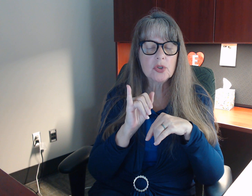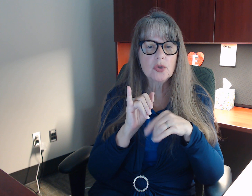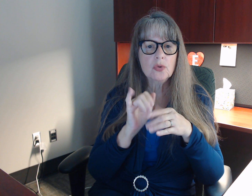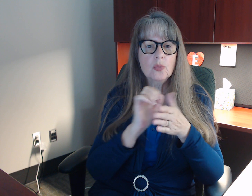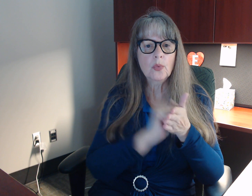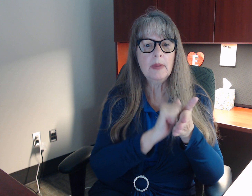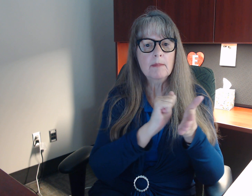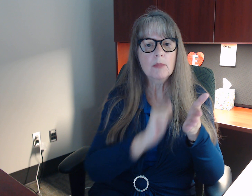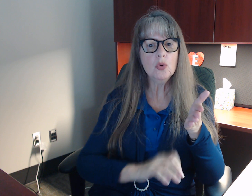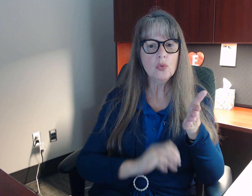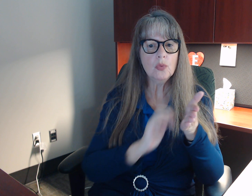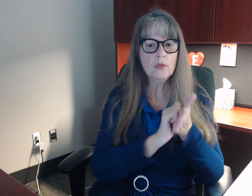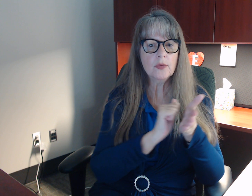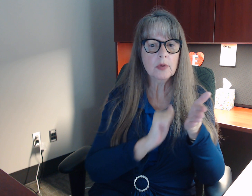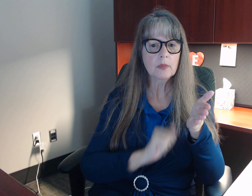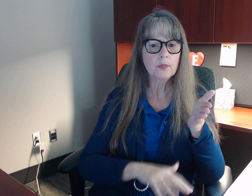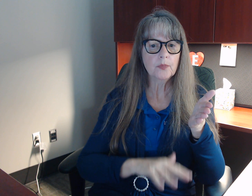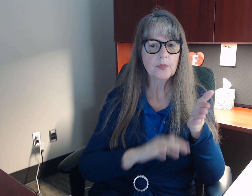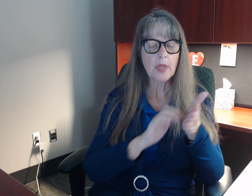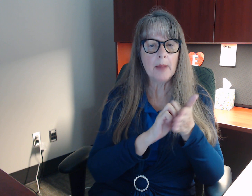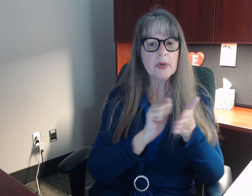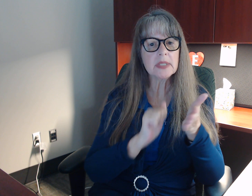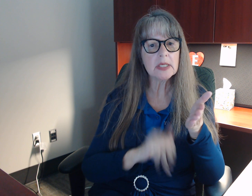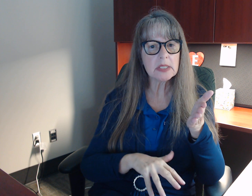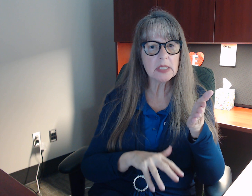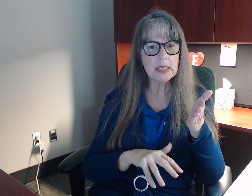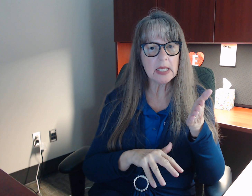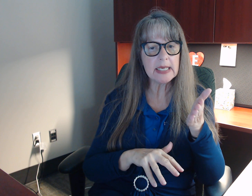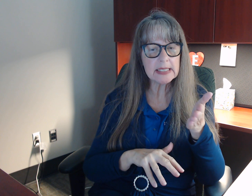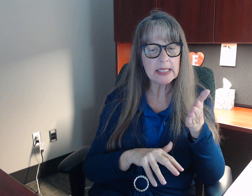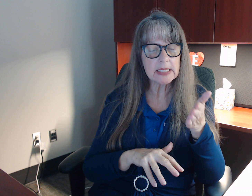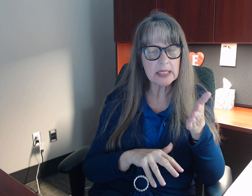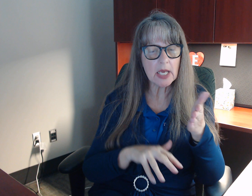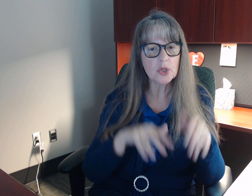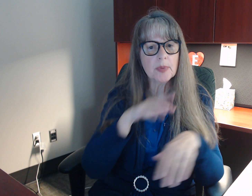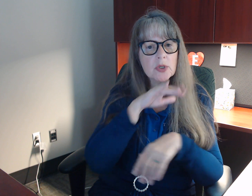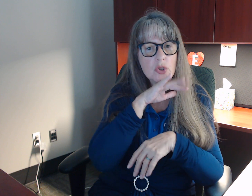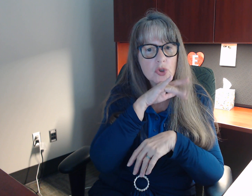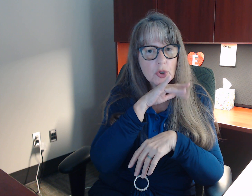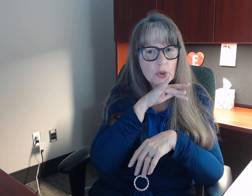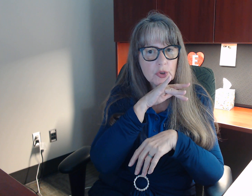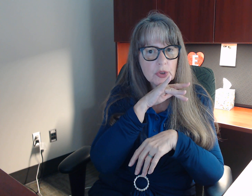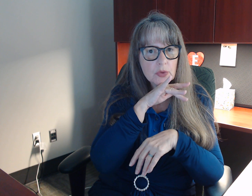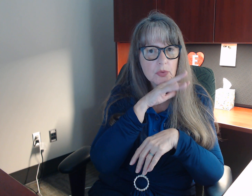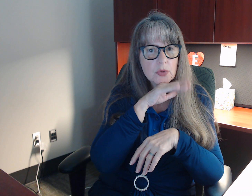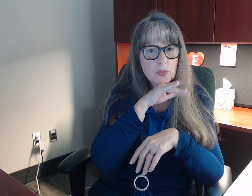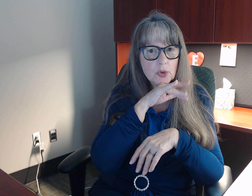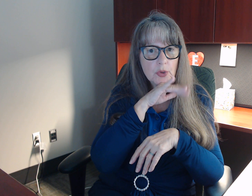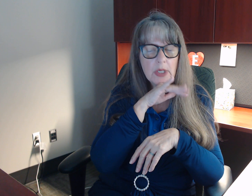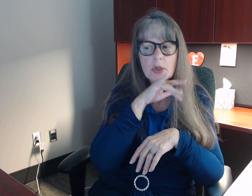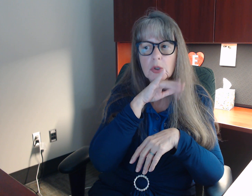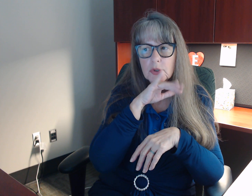to remove, I'm going to say, he says sludge, but it's dirt, so dirty or